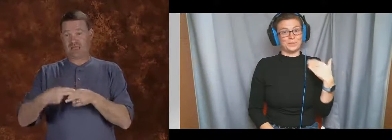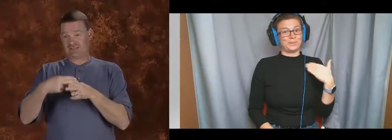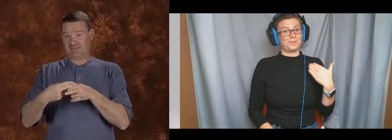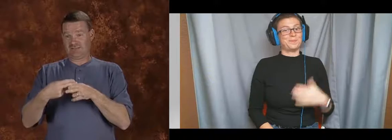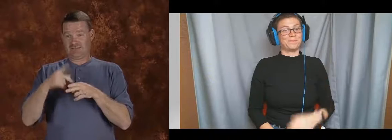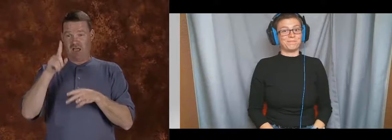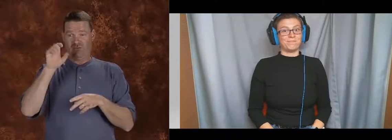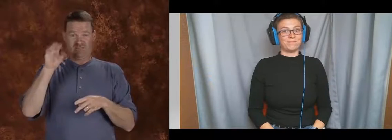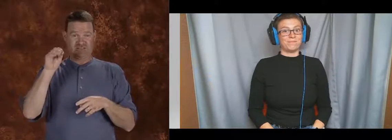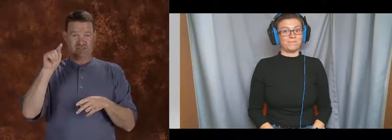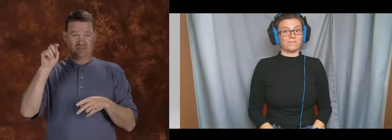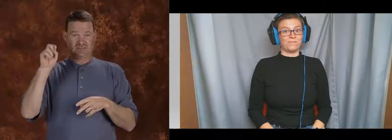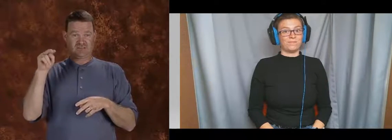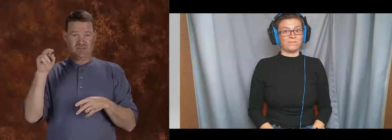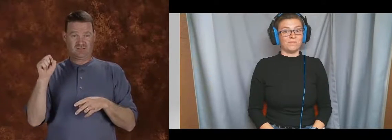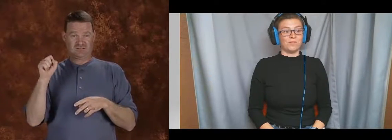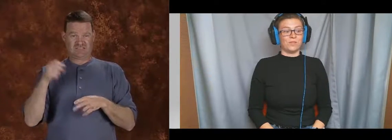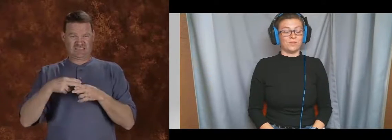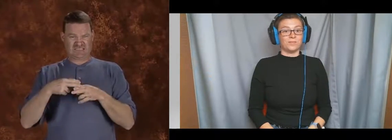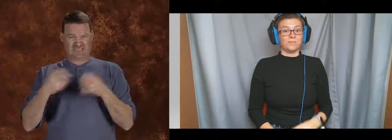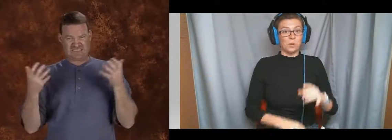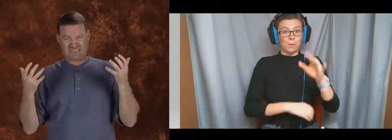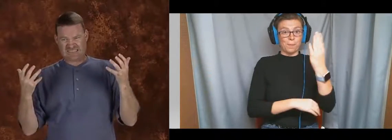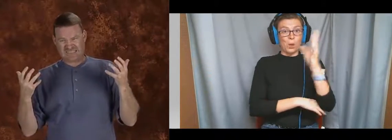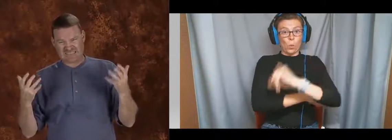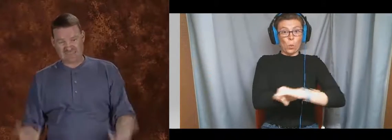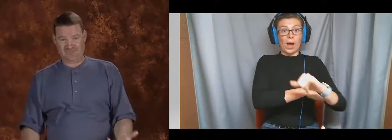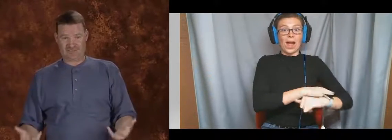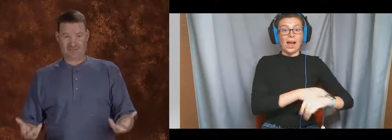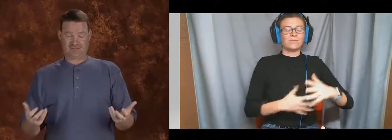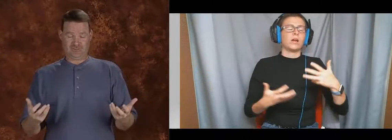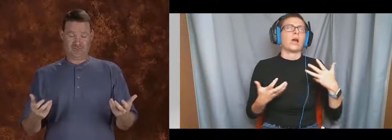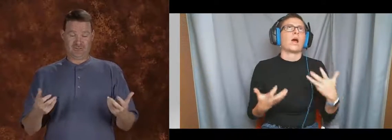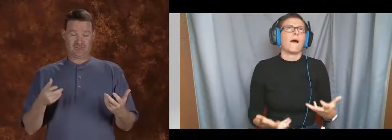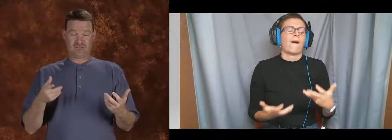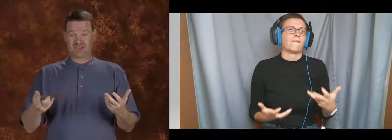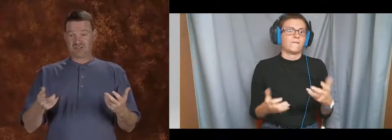They are very heavy and can weigh up to 150 tons.